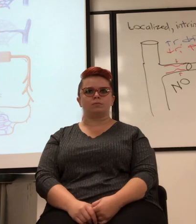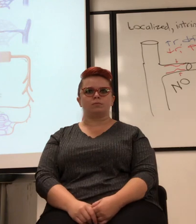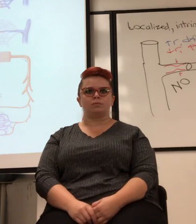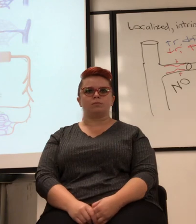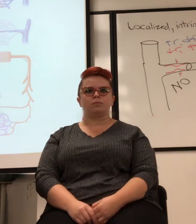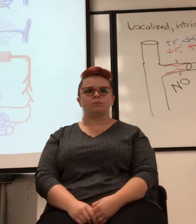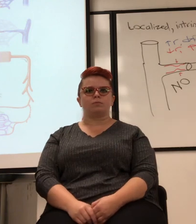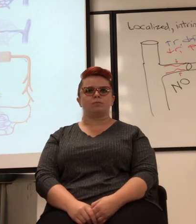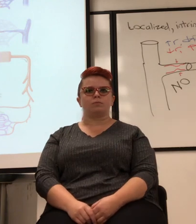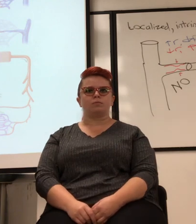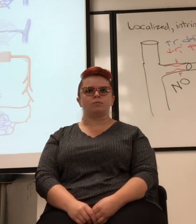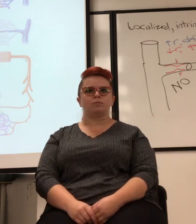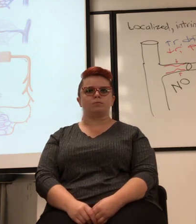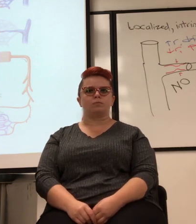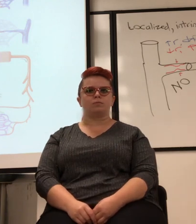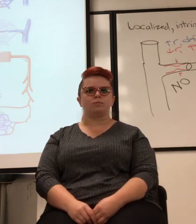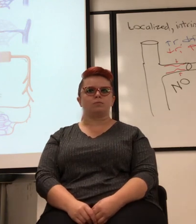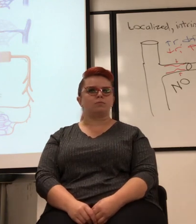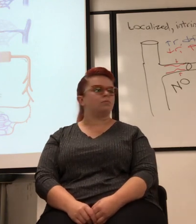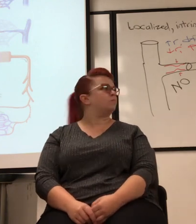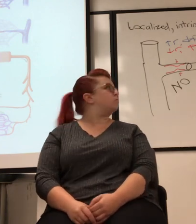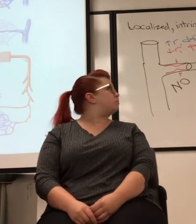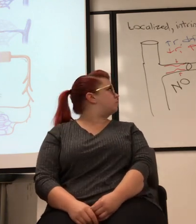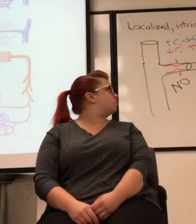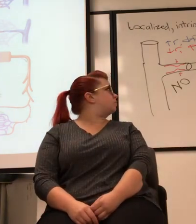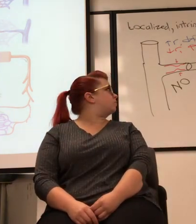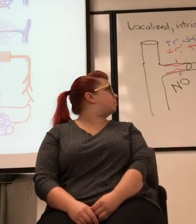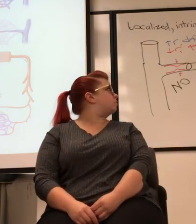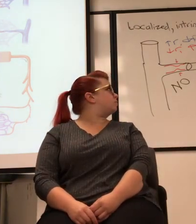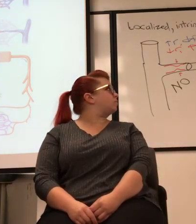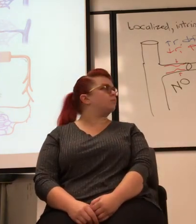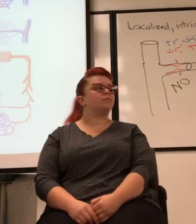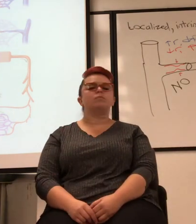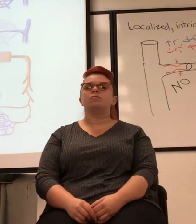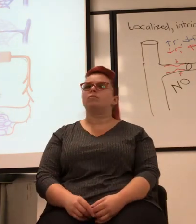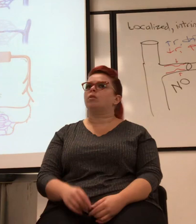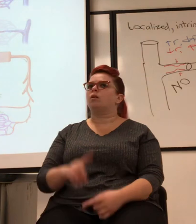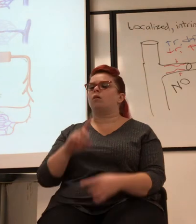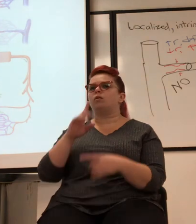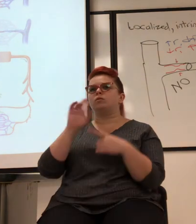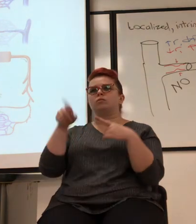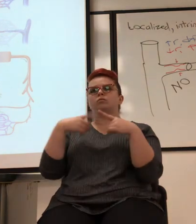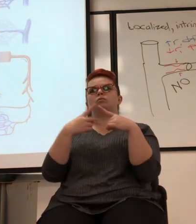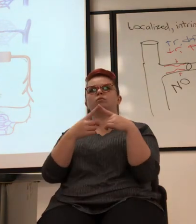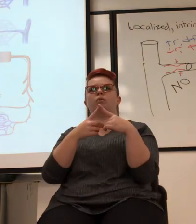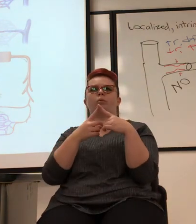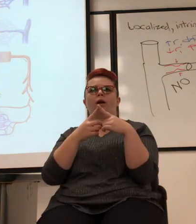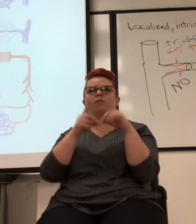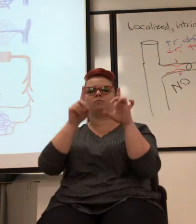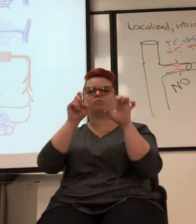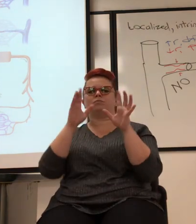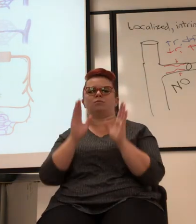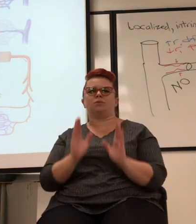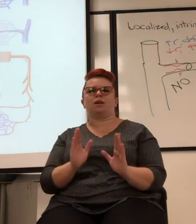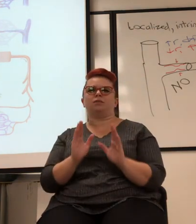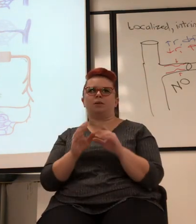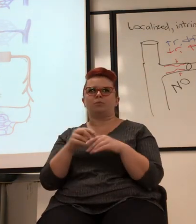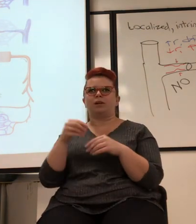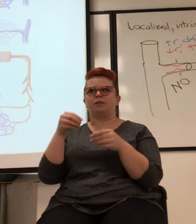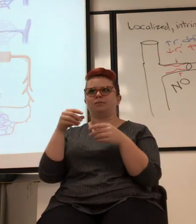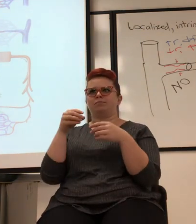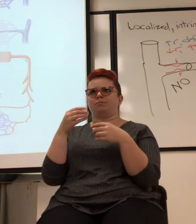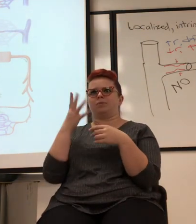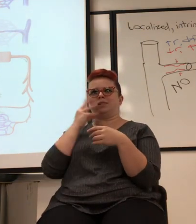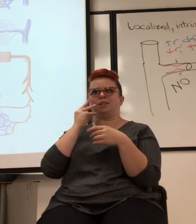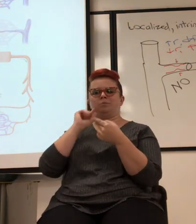My system of tubes. Well, anyways, so your subject is in a painful